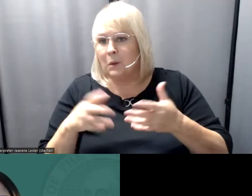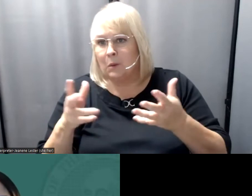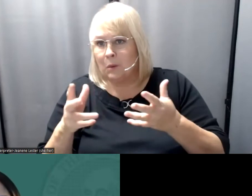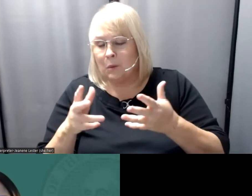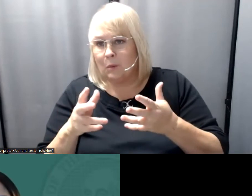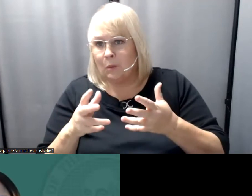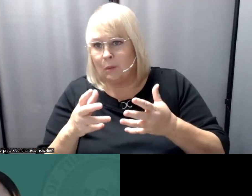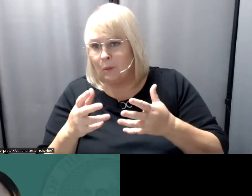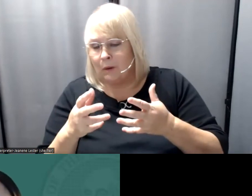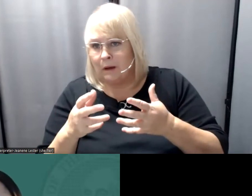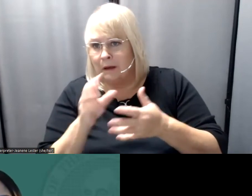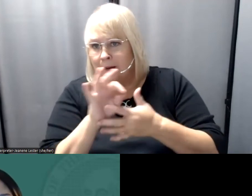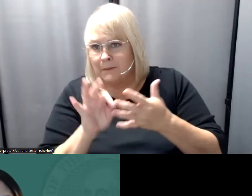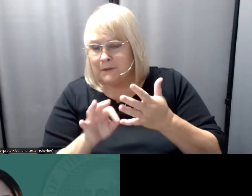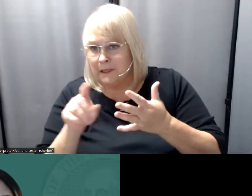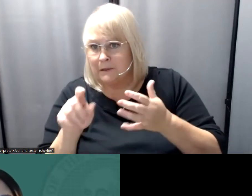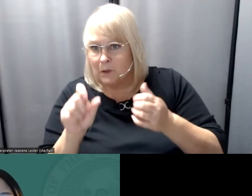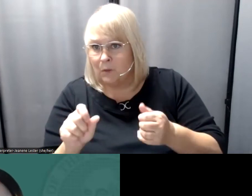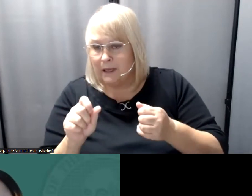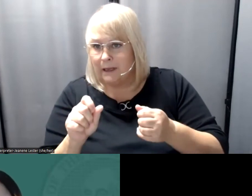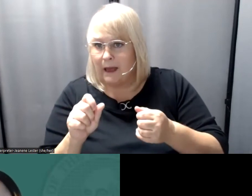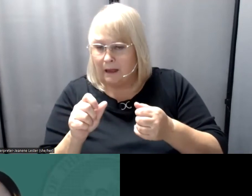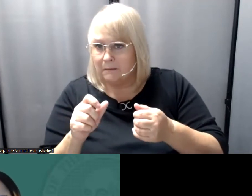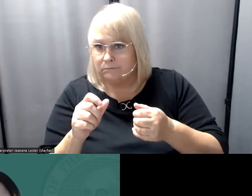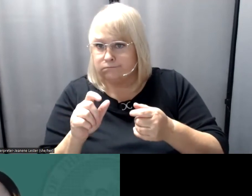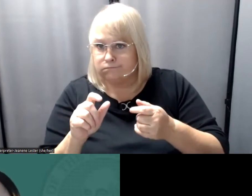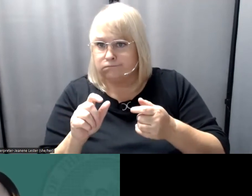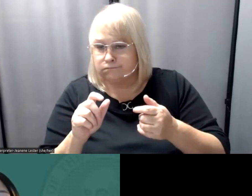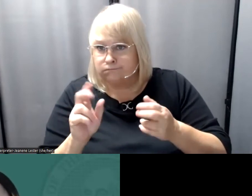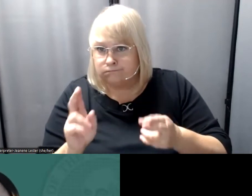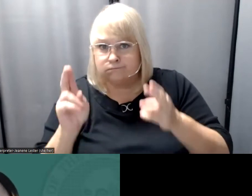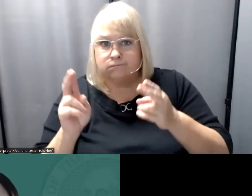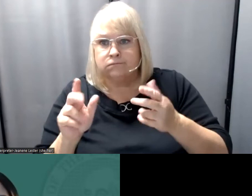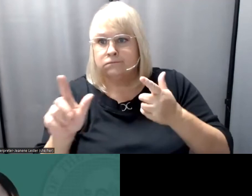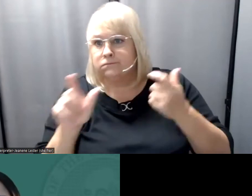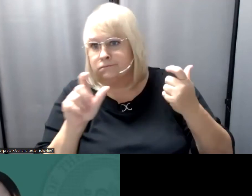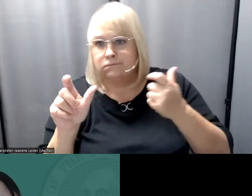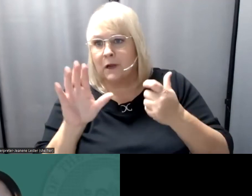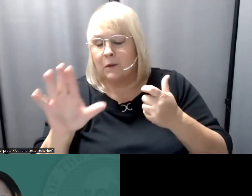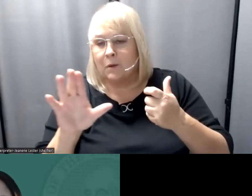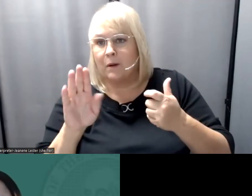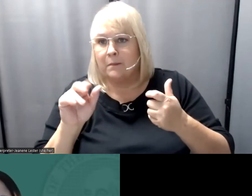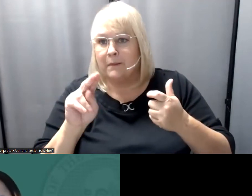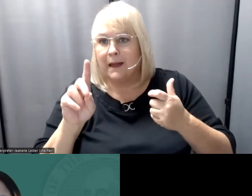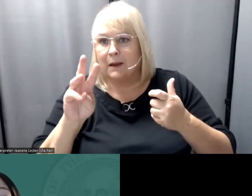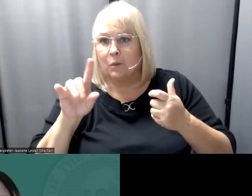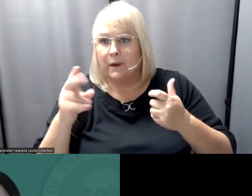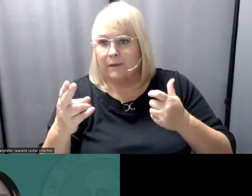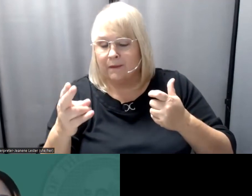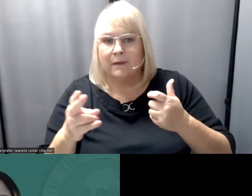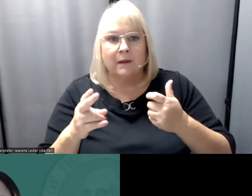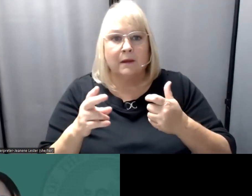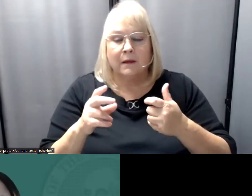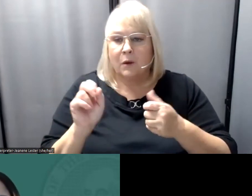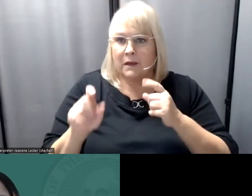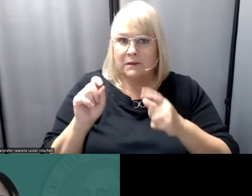possible in your situation to get you the bandwidth? How can I help connect you, right? All using what, how, whys versus,